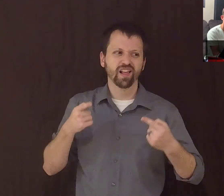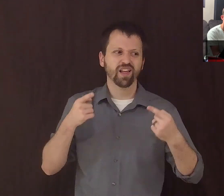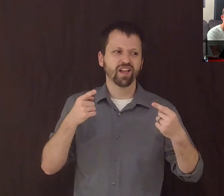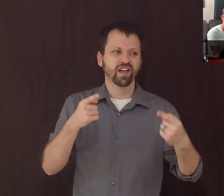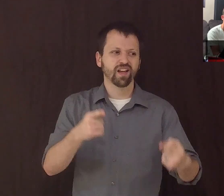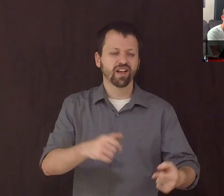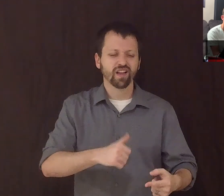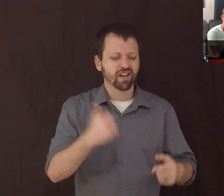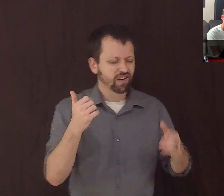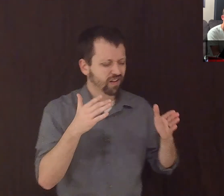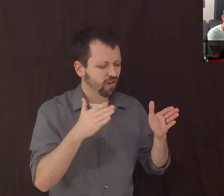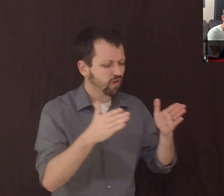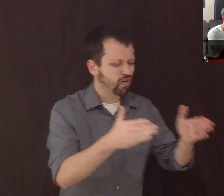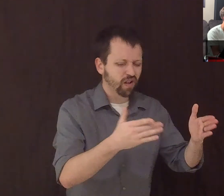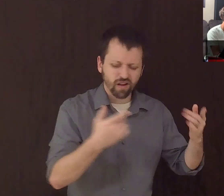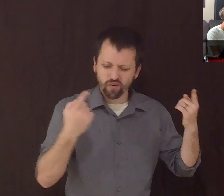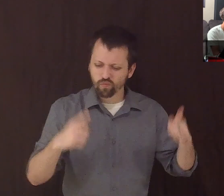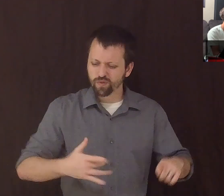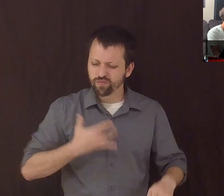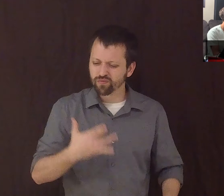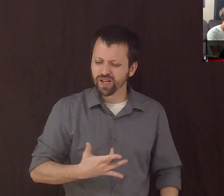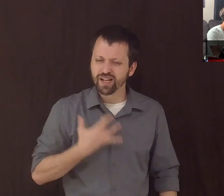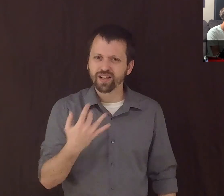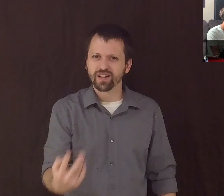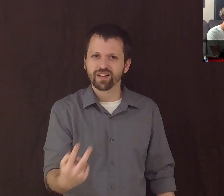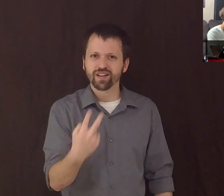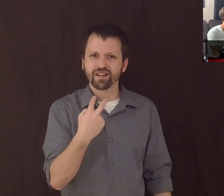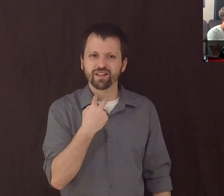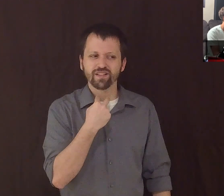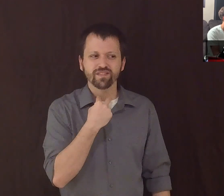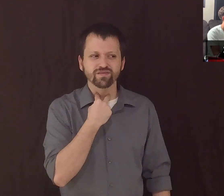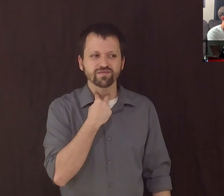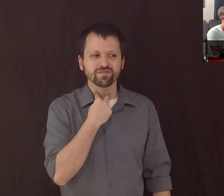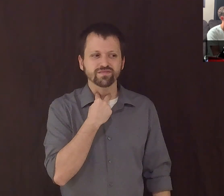Another way when the walls are closing in.